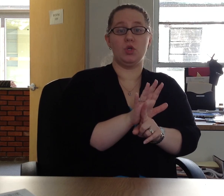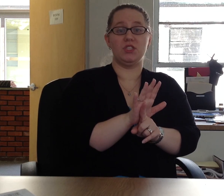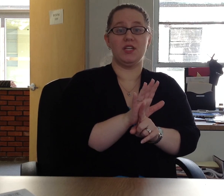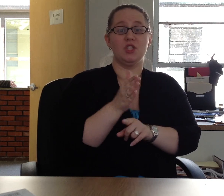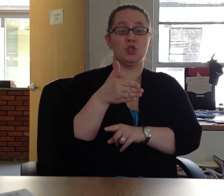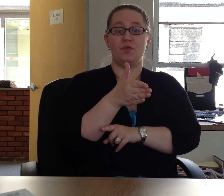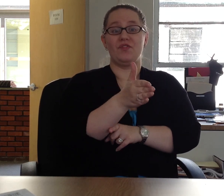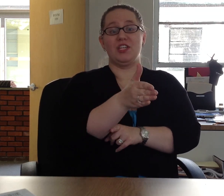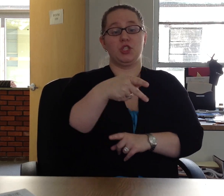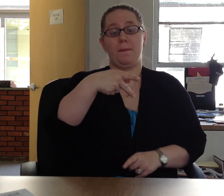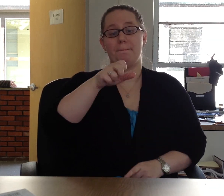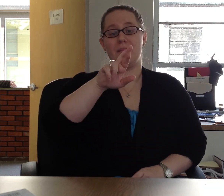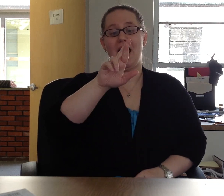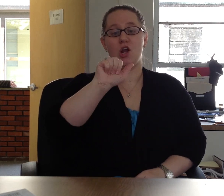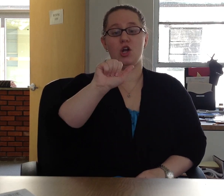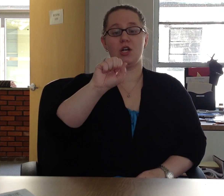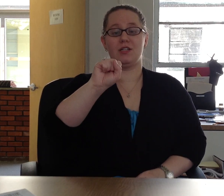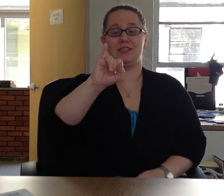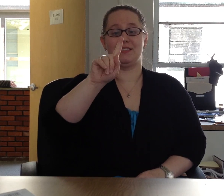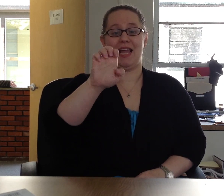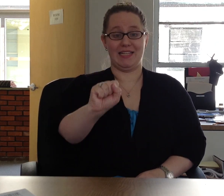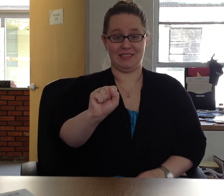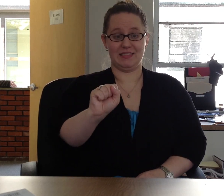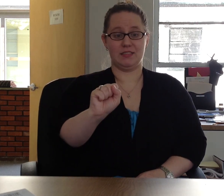The most common fish parasite is the